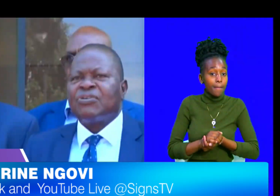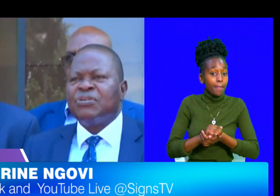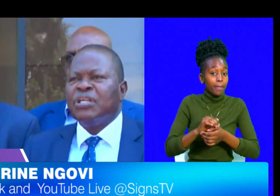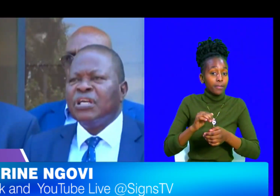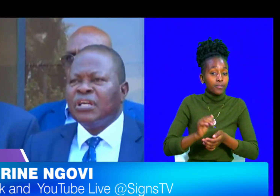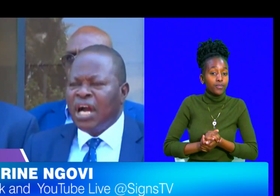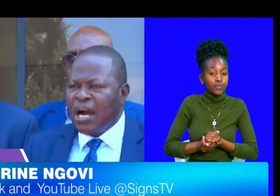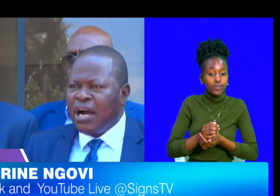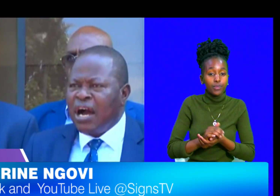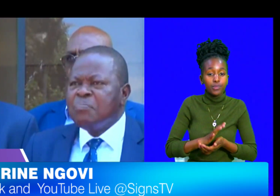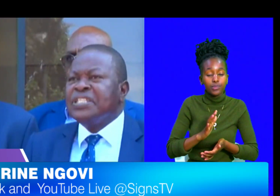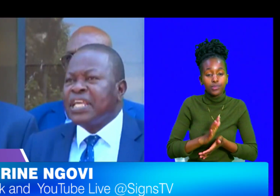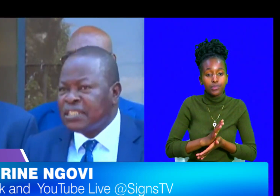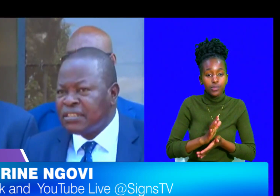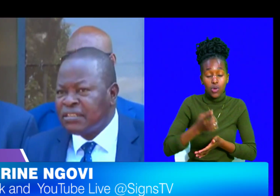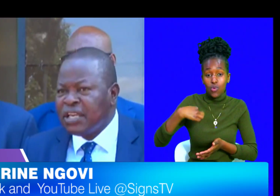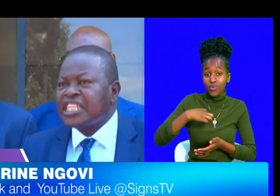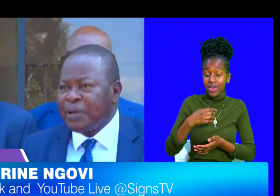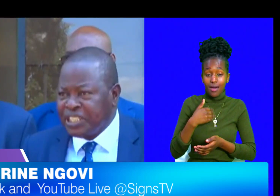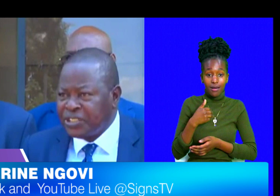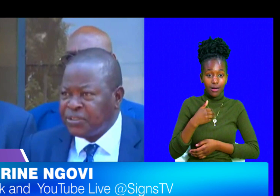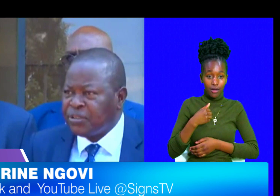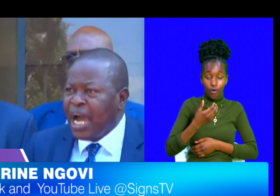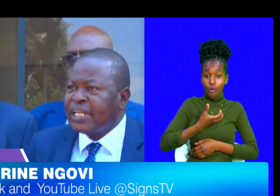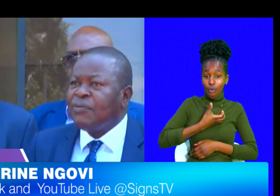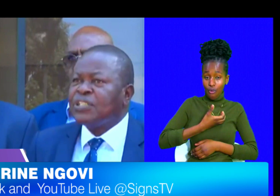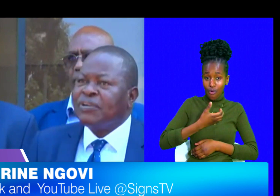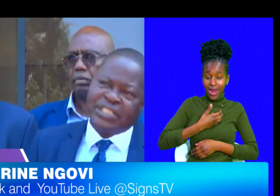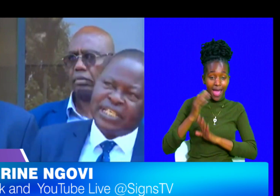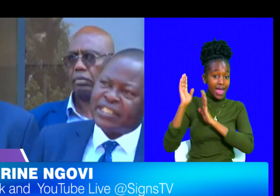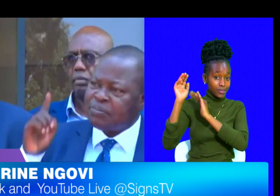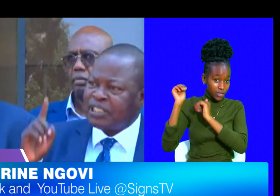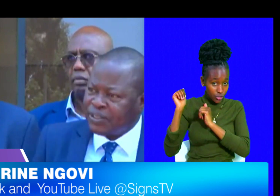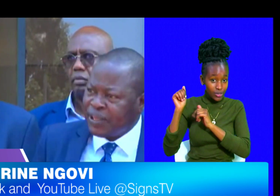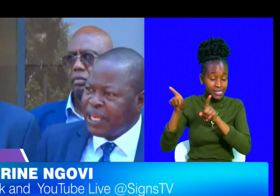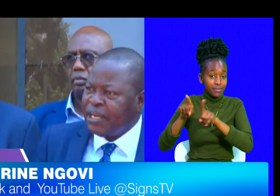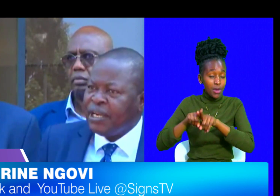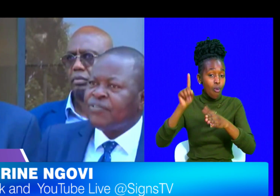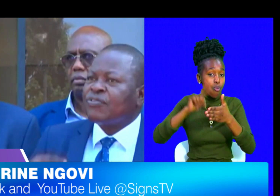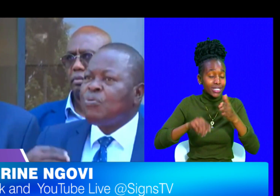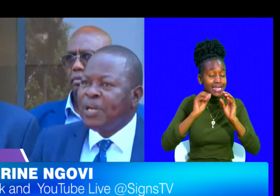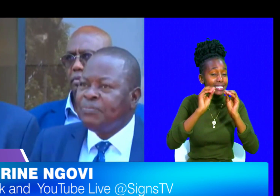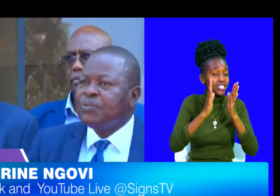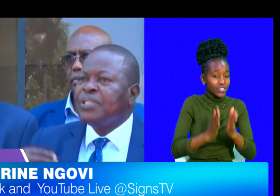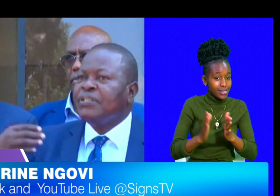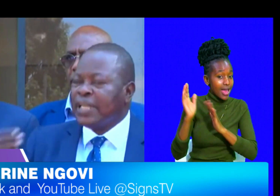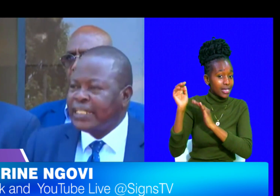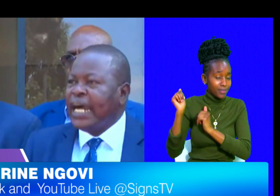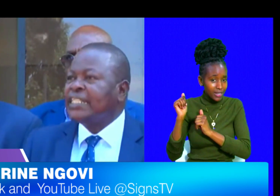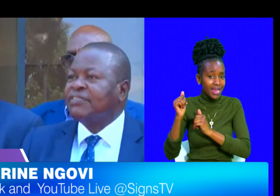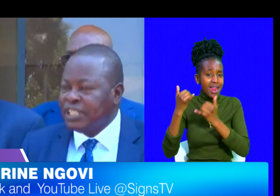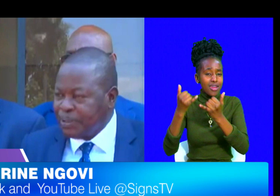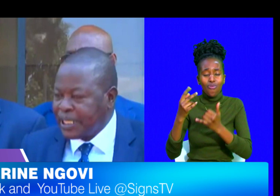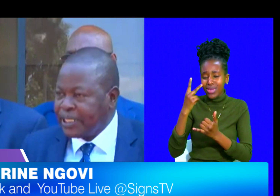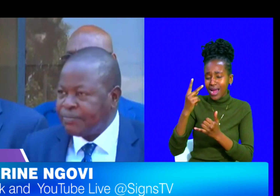Our own ambitious expectations and what our teachers expect outside there for CUPET between 30